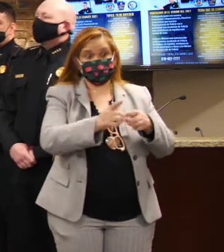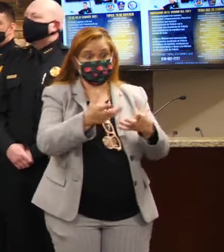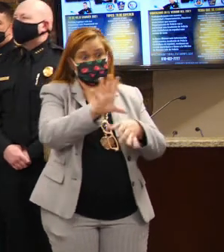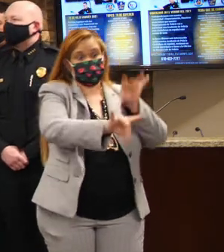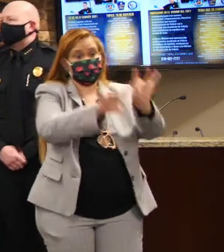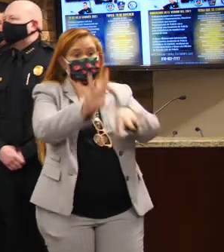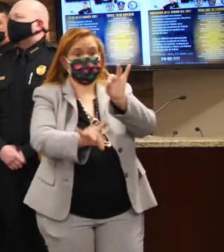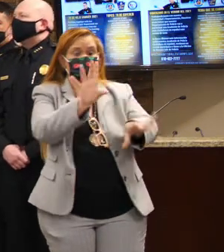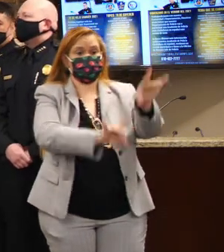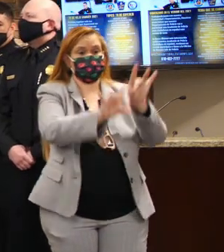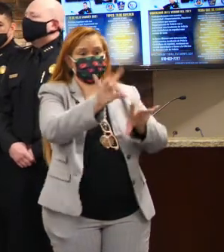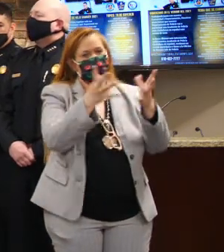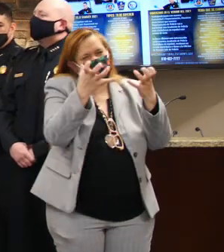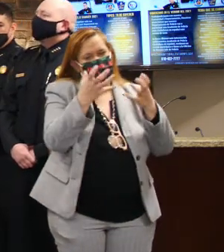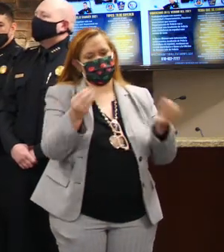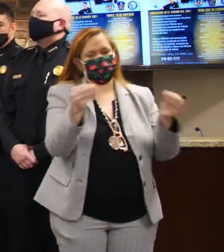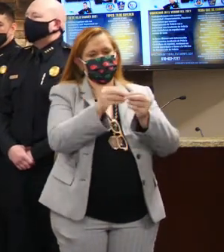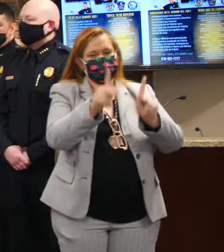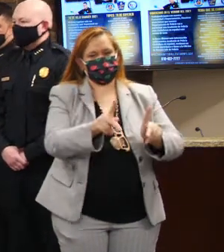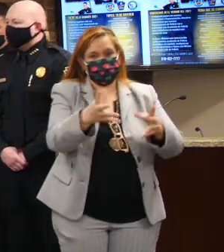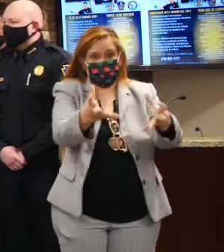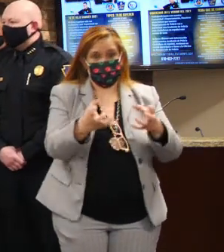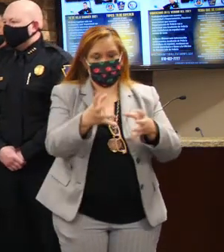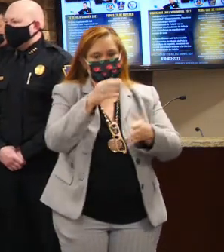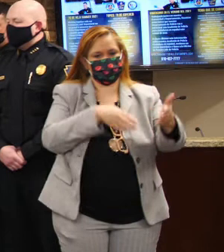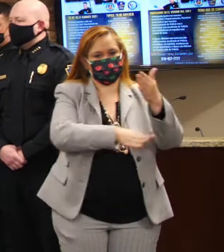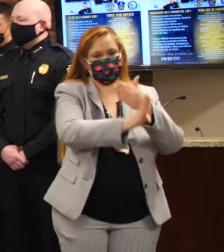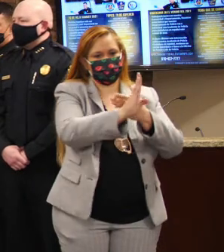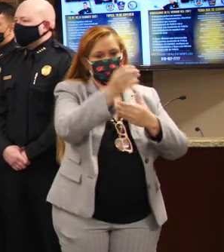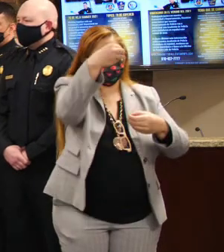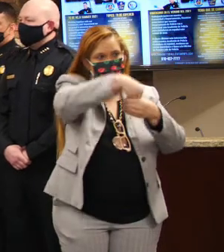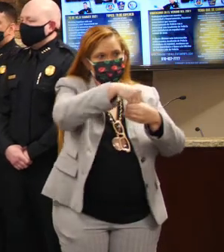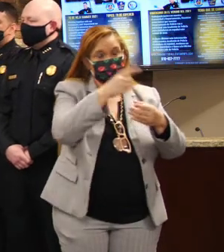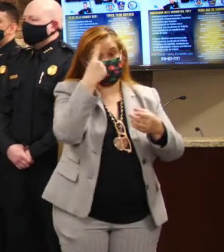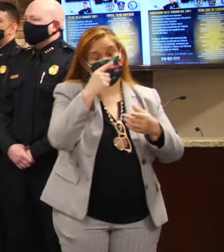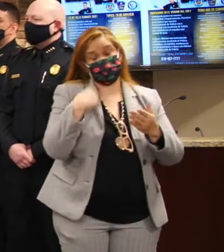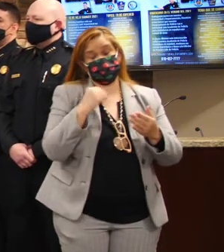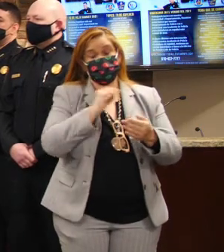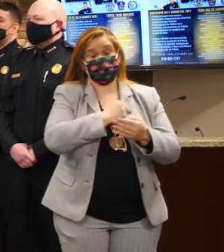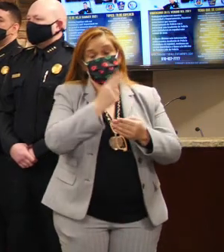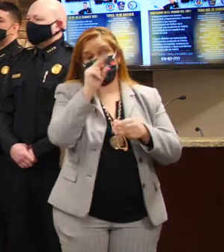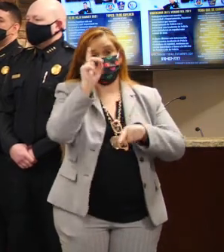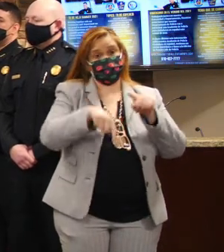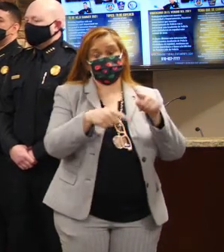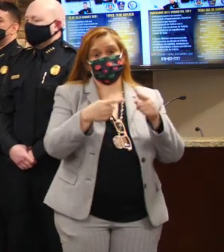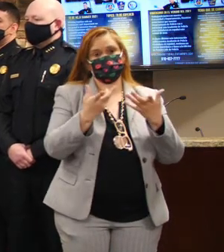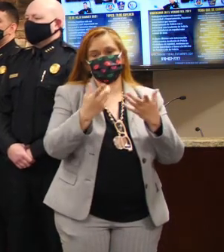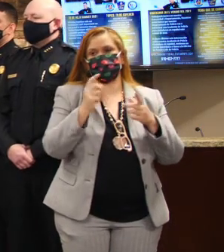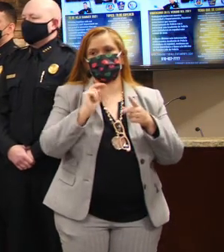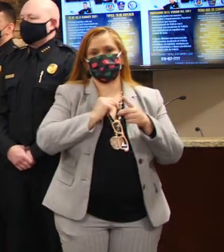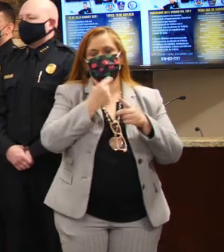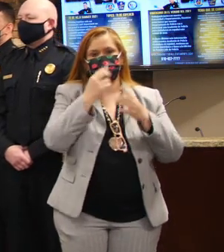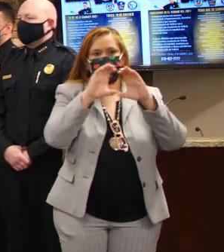en la clase. Usted puede contar con nosotros y vamos a hacer